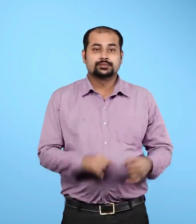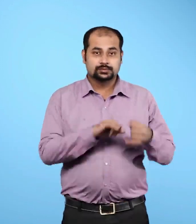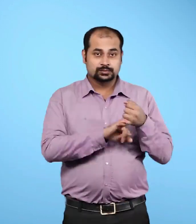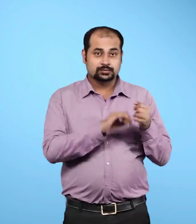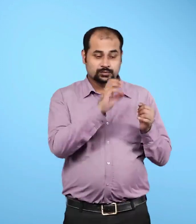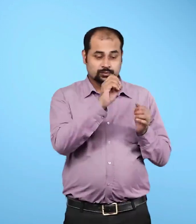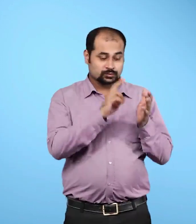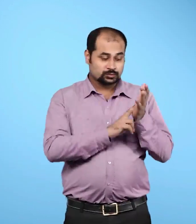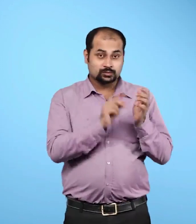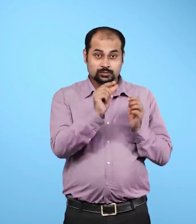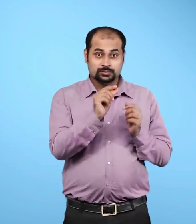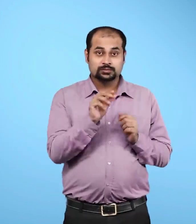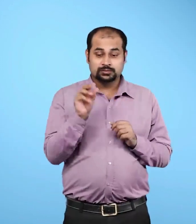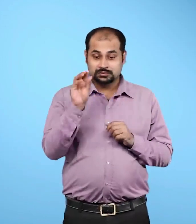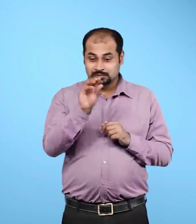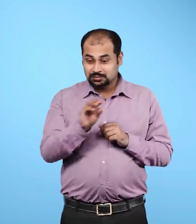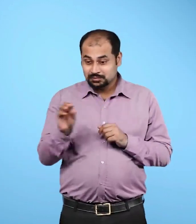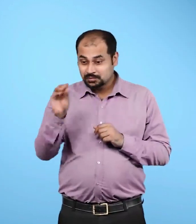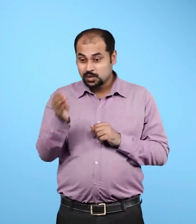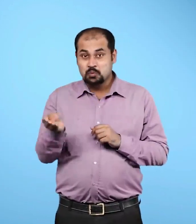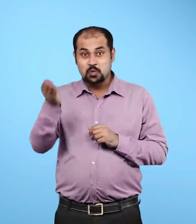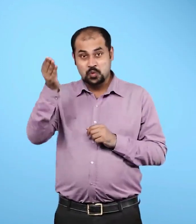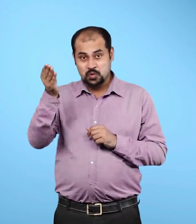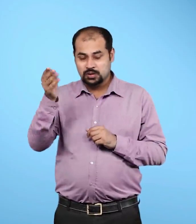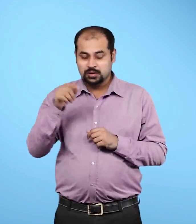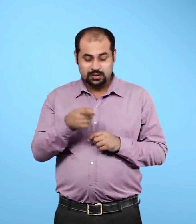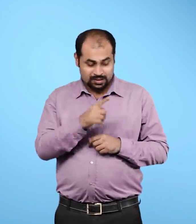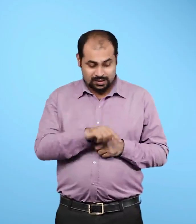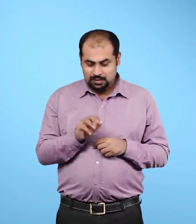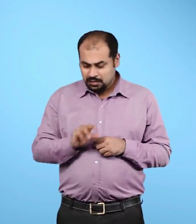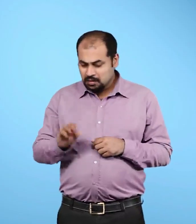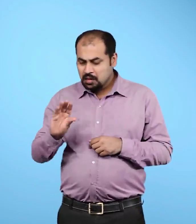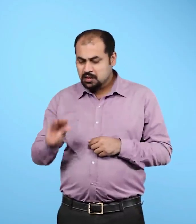how many more beads does Sonu have than Arif?